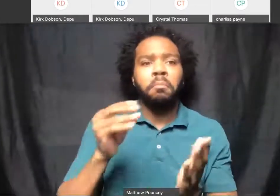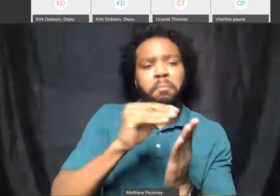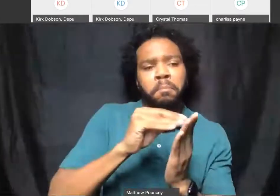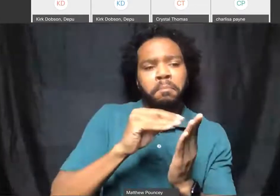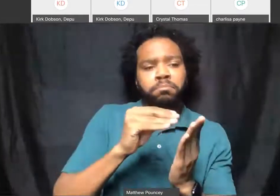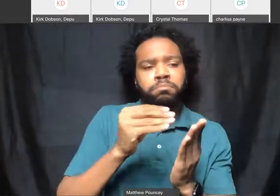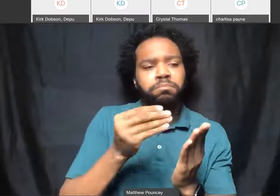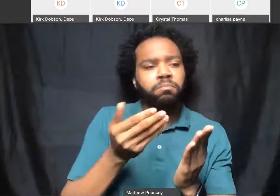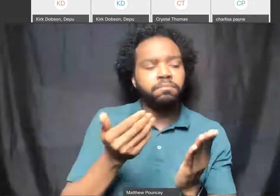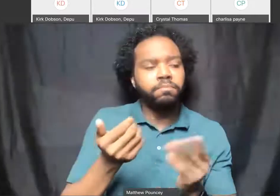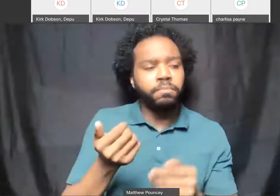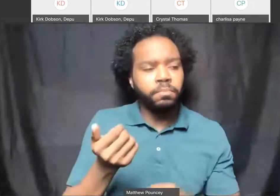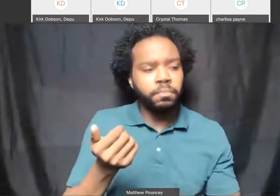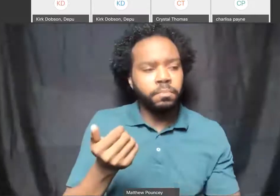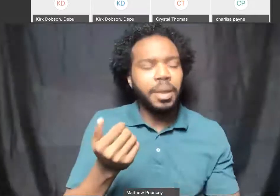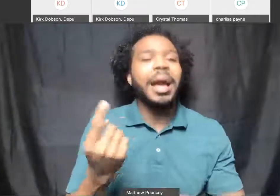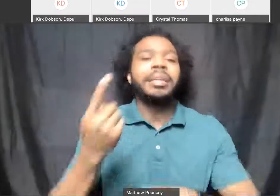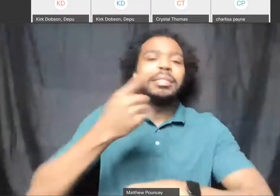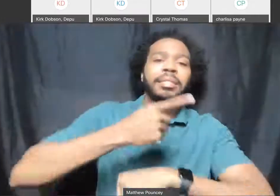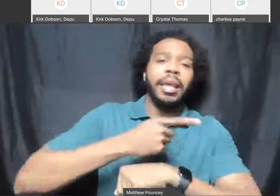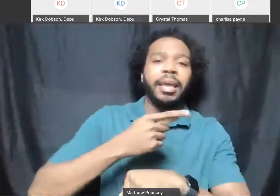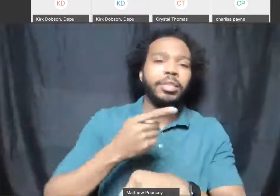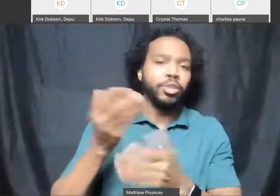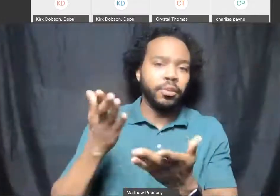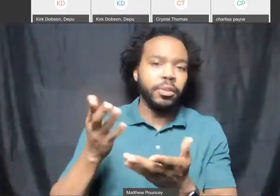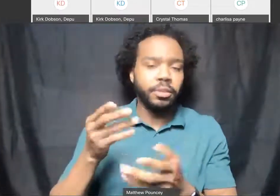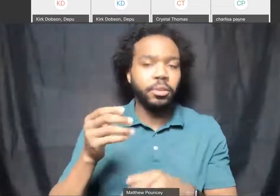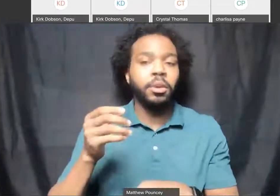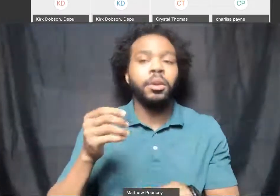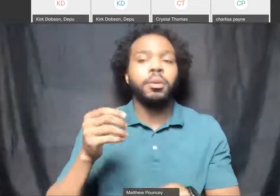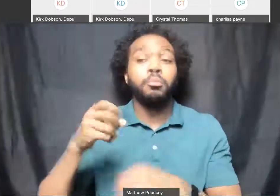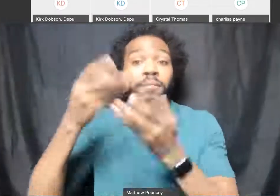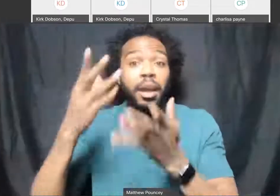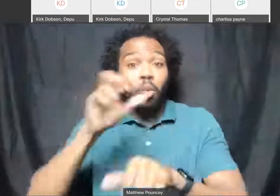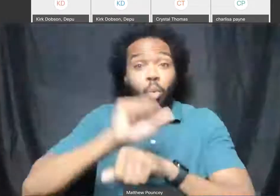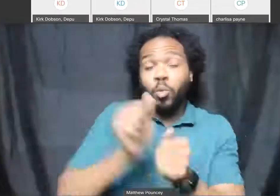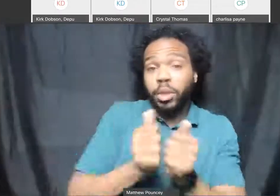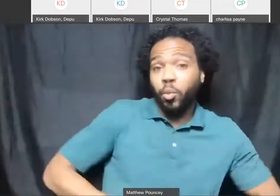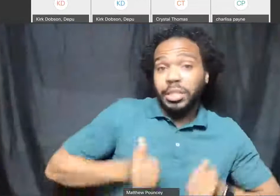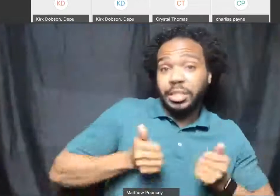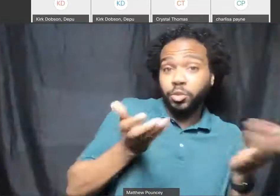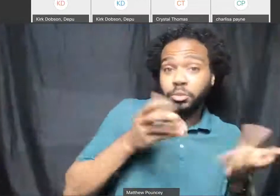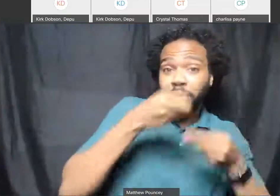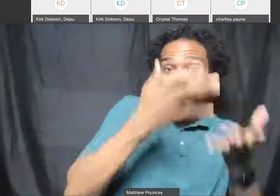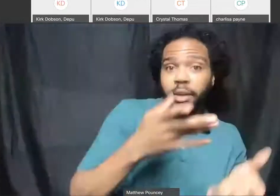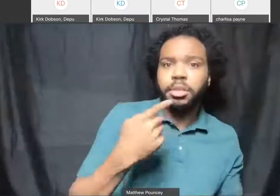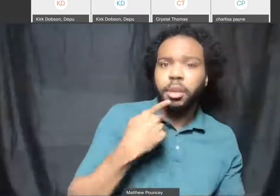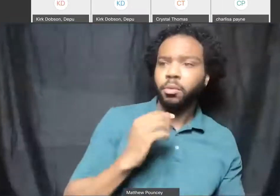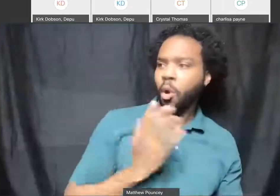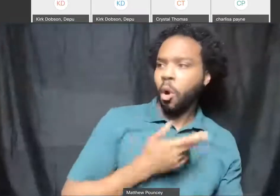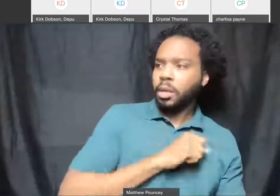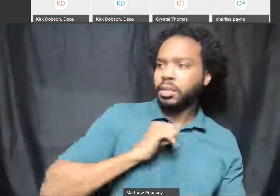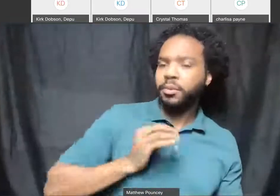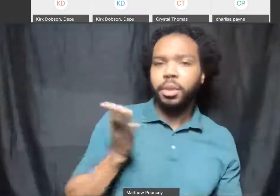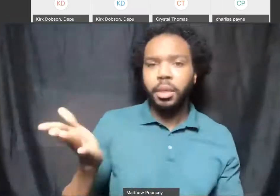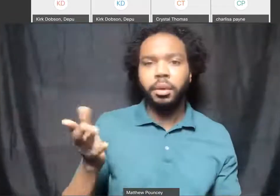employment provider work with a residential provider to say, how about we have our staff there during the day to do employment readiness?